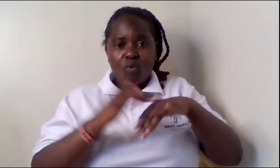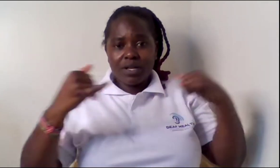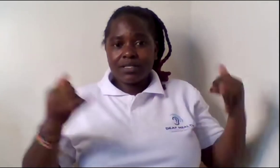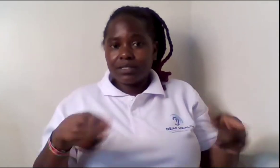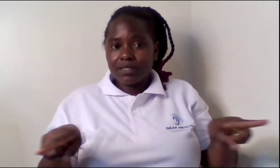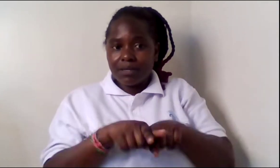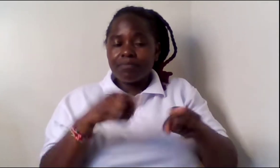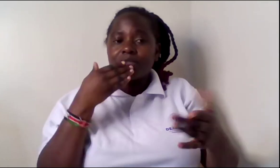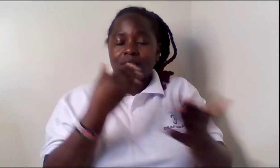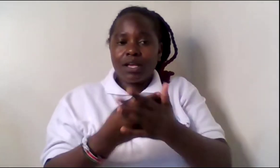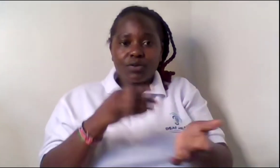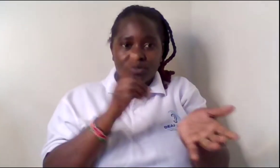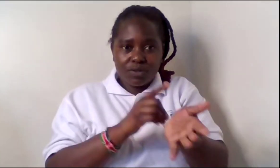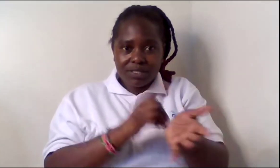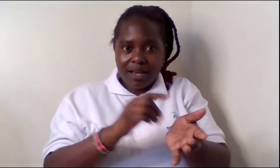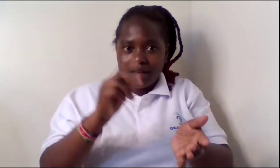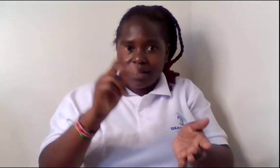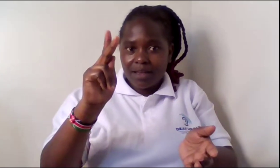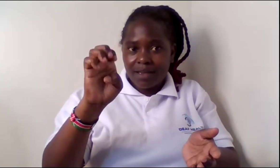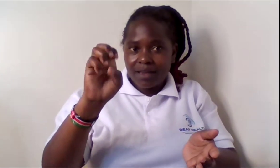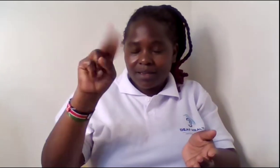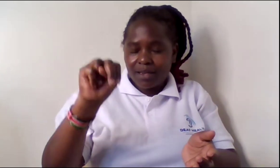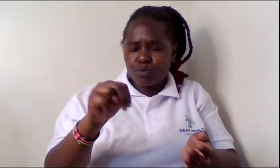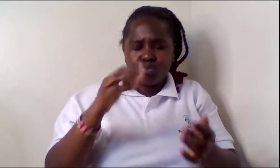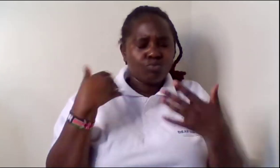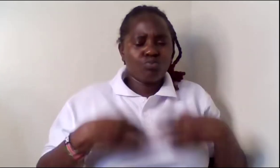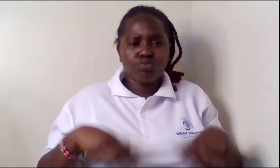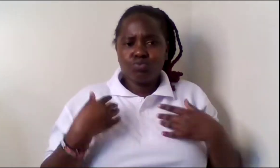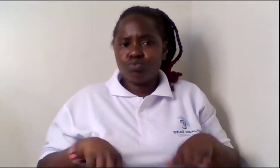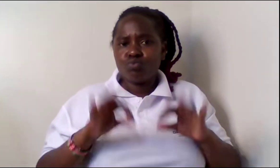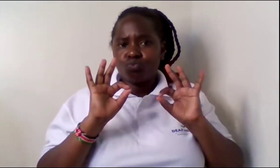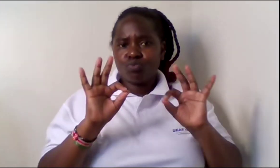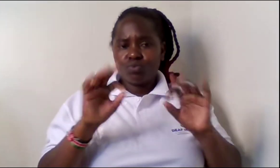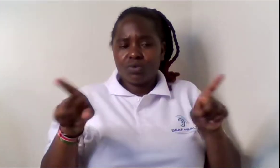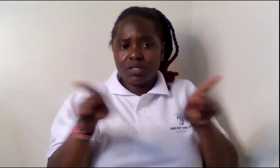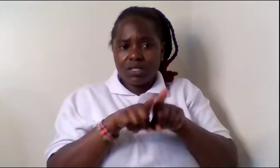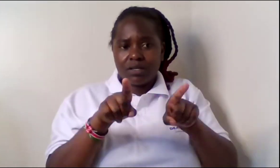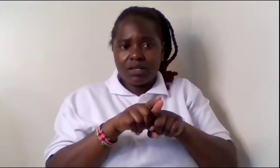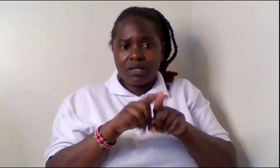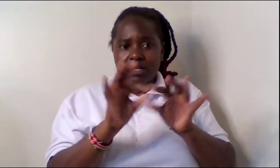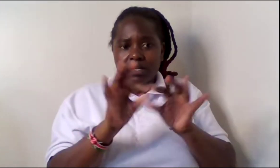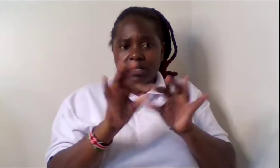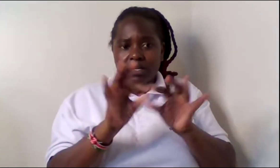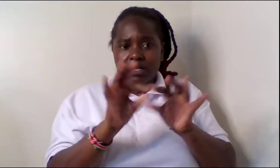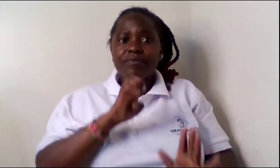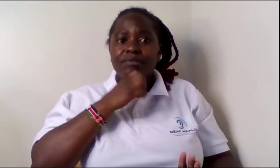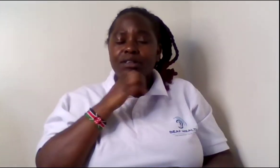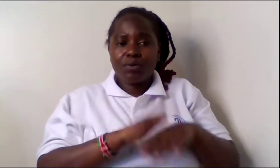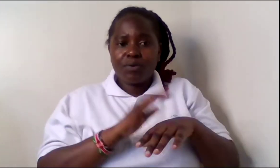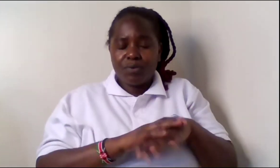our facilitator for the day, for the informative session, and to thank our lead interpreter, editor, for the good work that she has done,